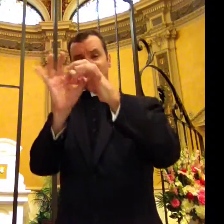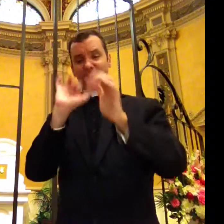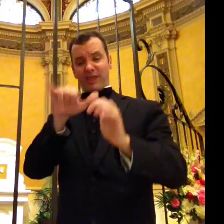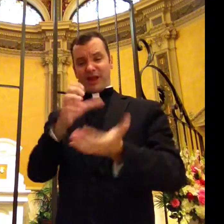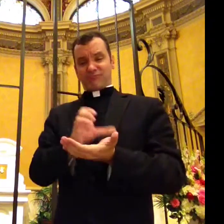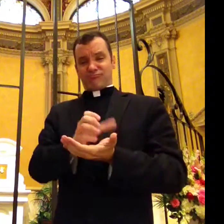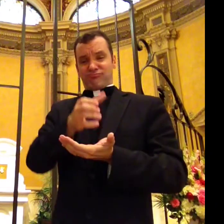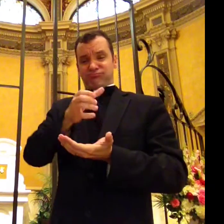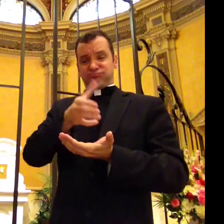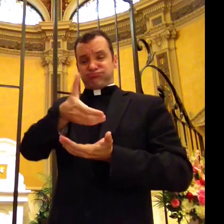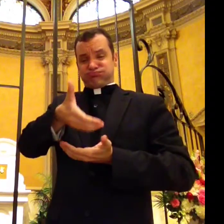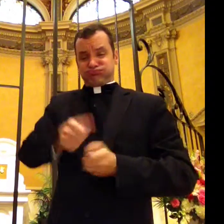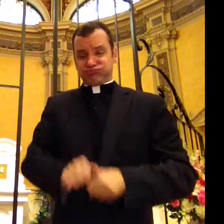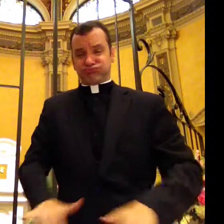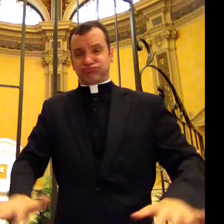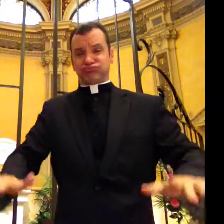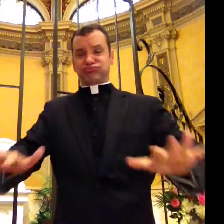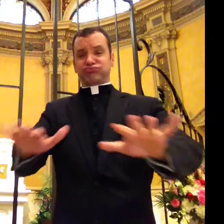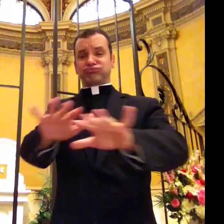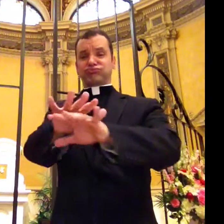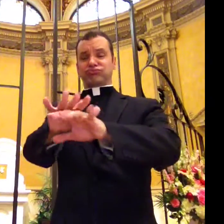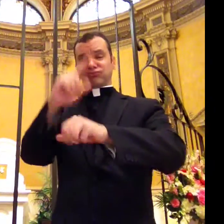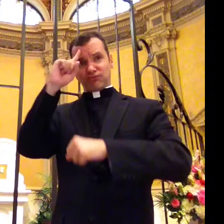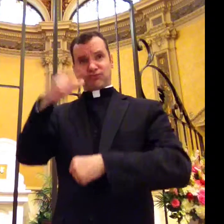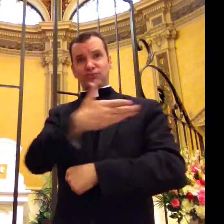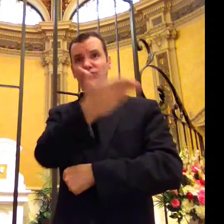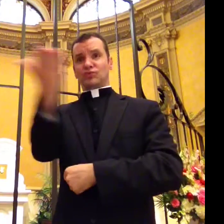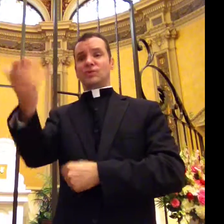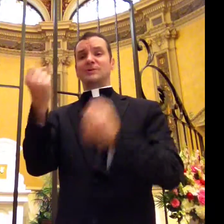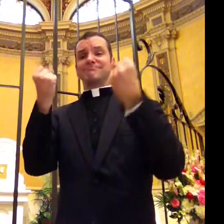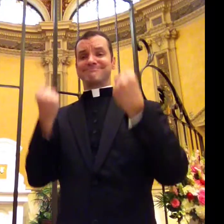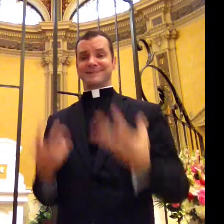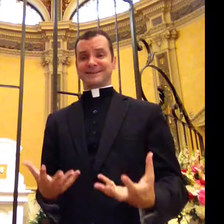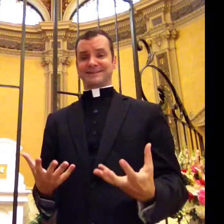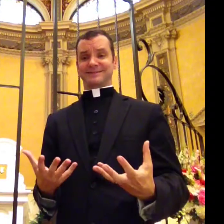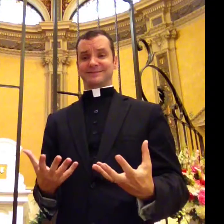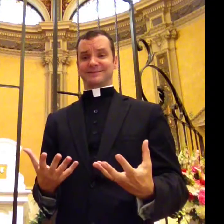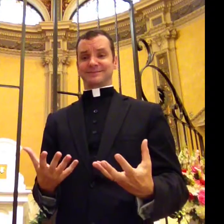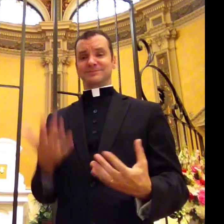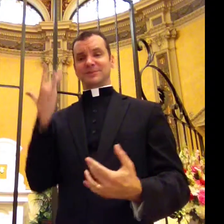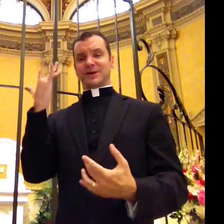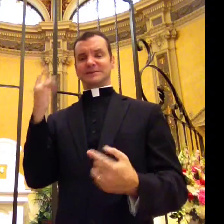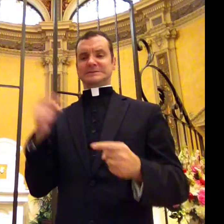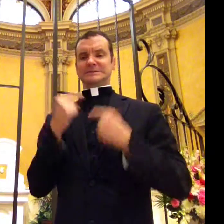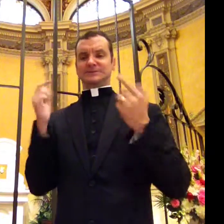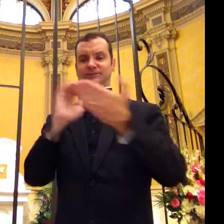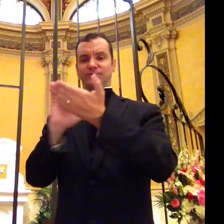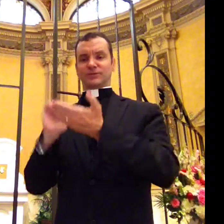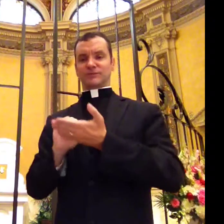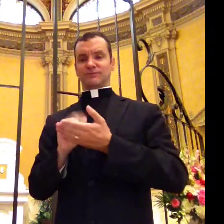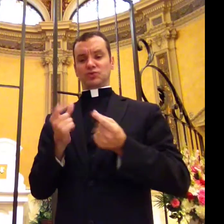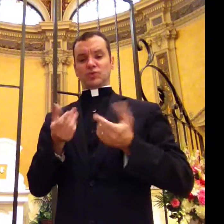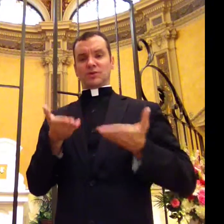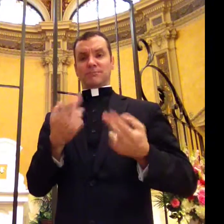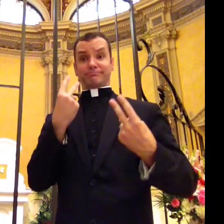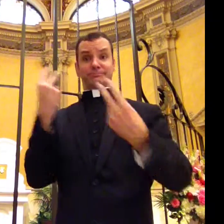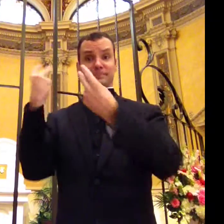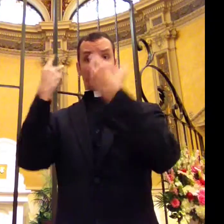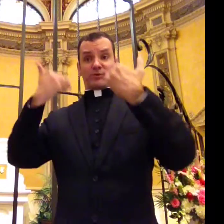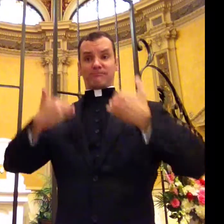covenant, which will be poured out for you and for many, for the forgiveness of sins.